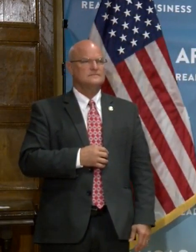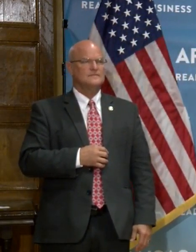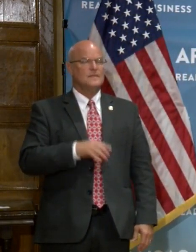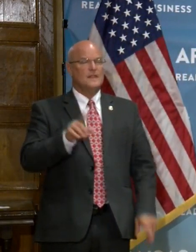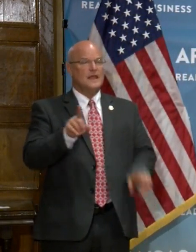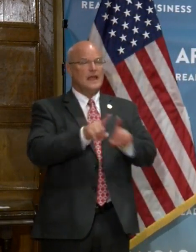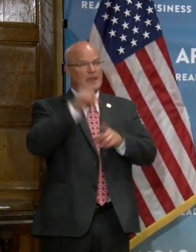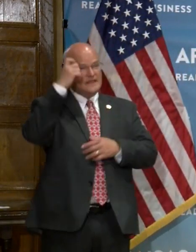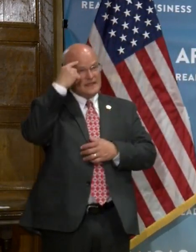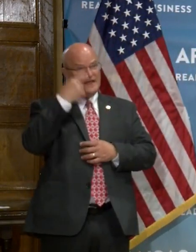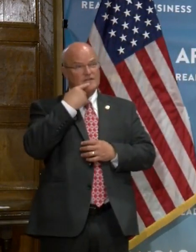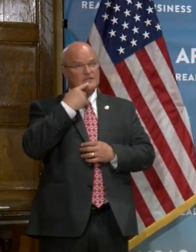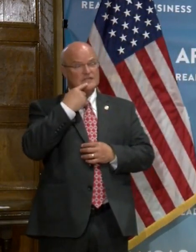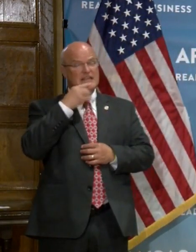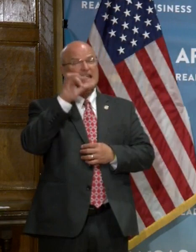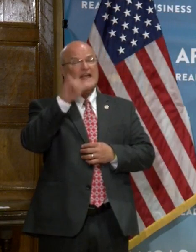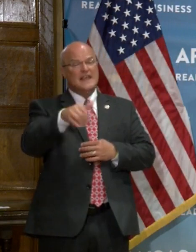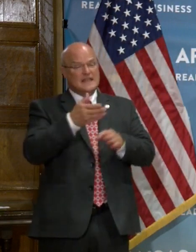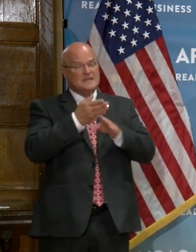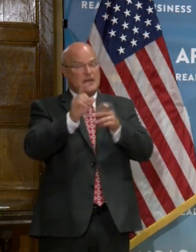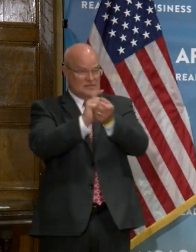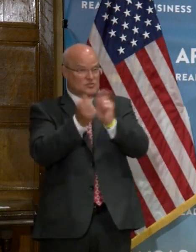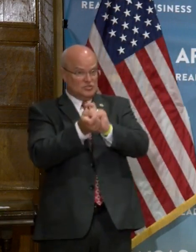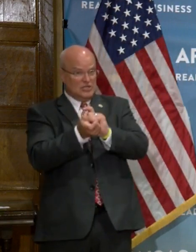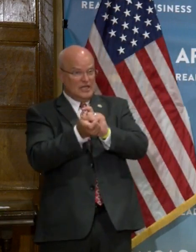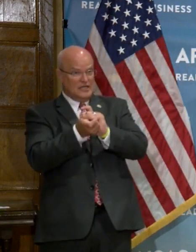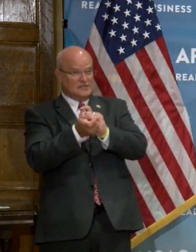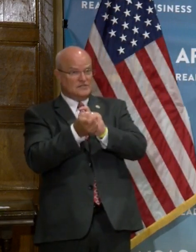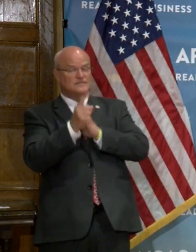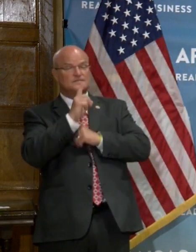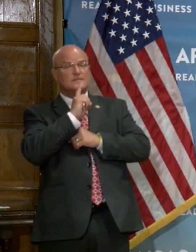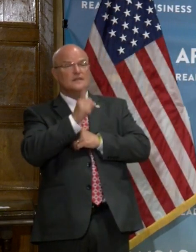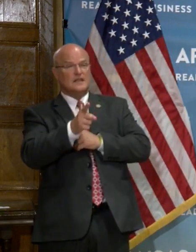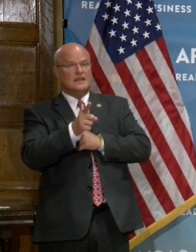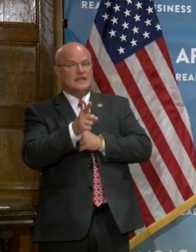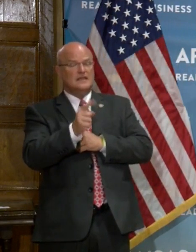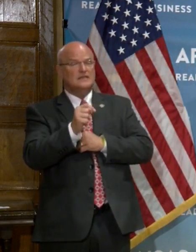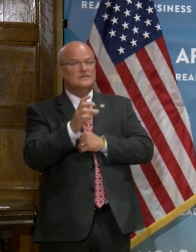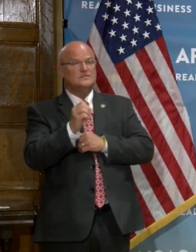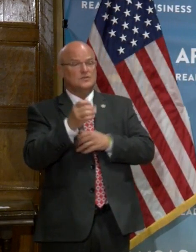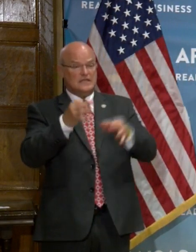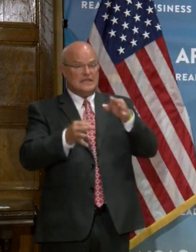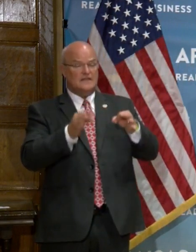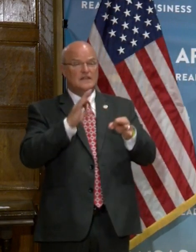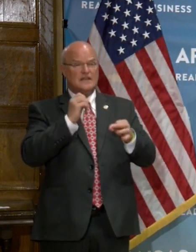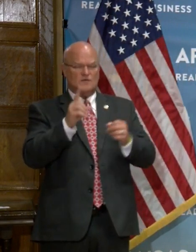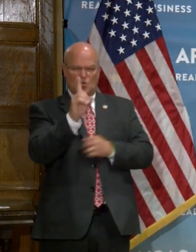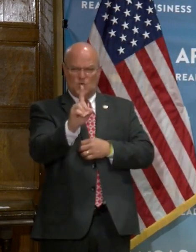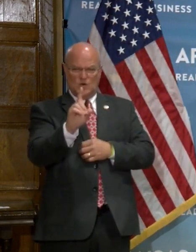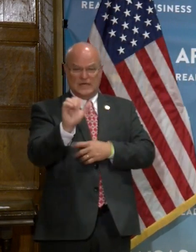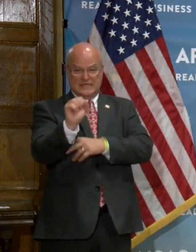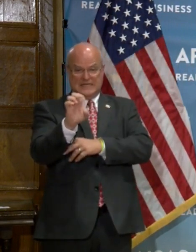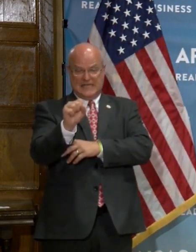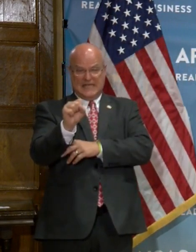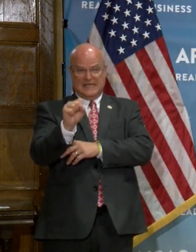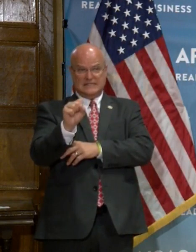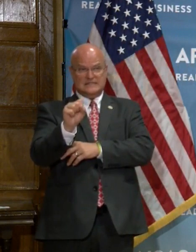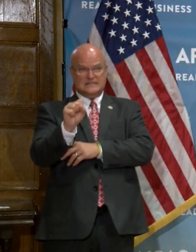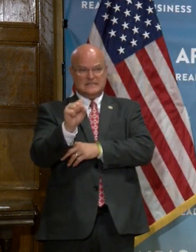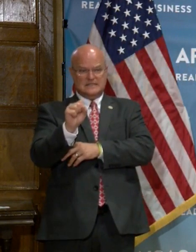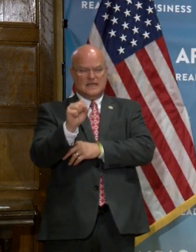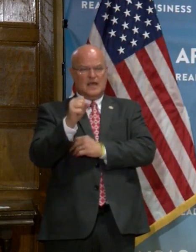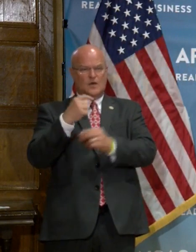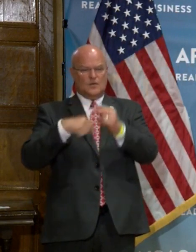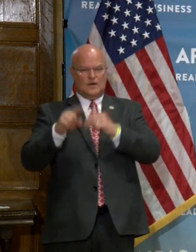As the governor stated, that is the major change, is to, if there's been even one case amongst either a